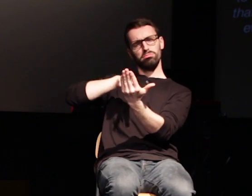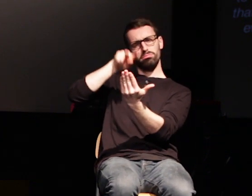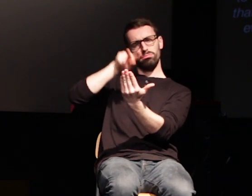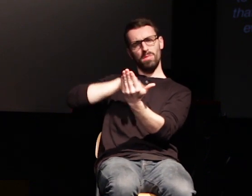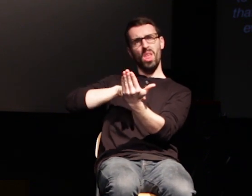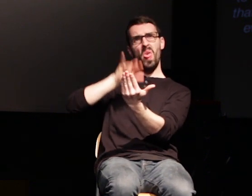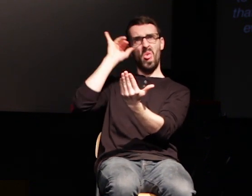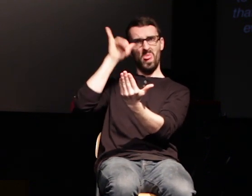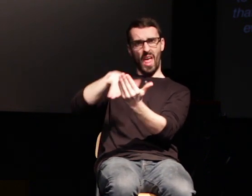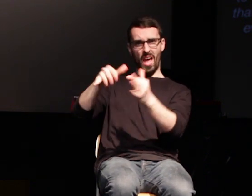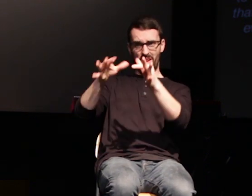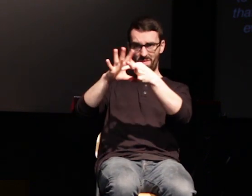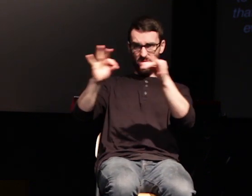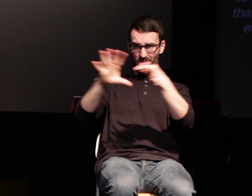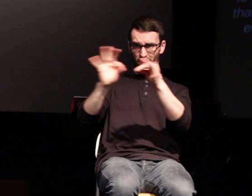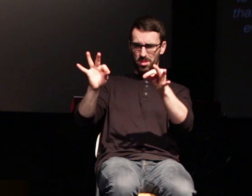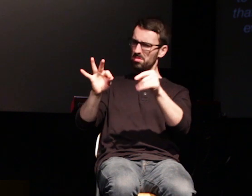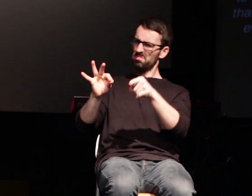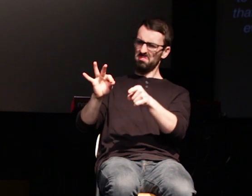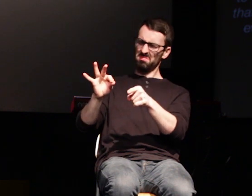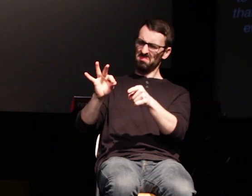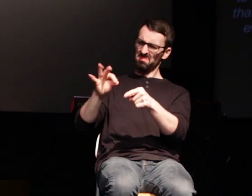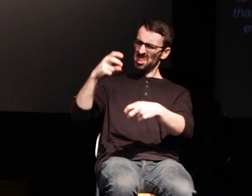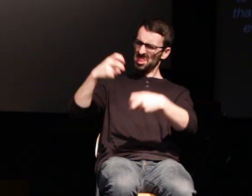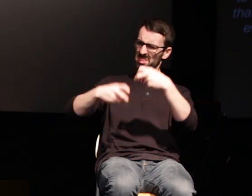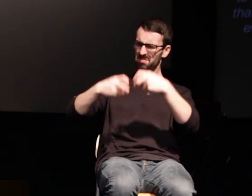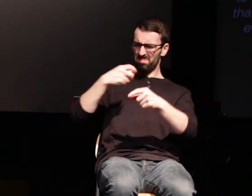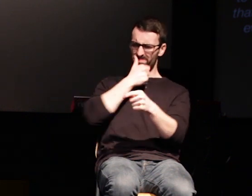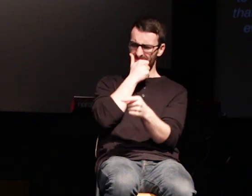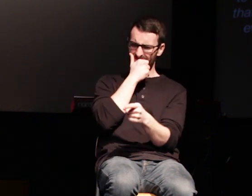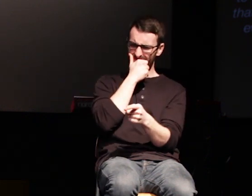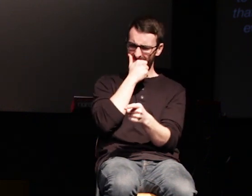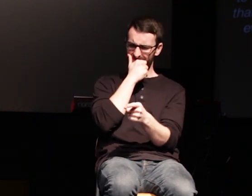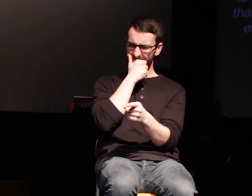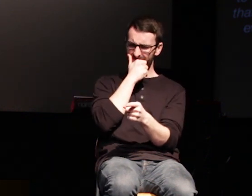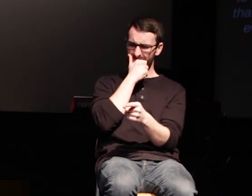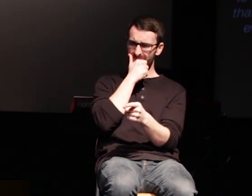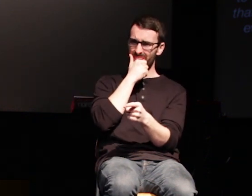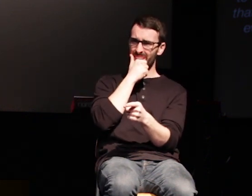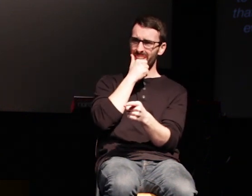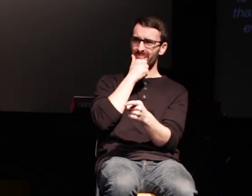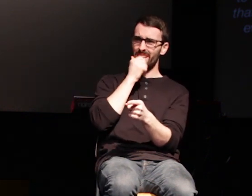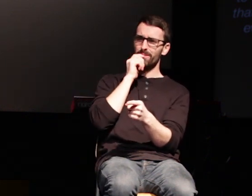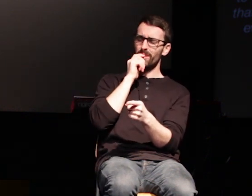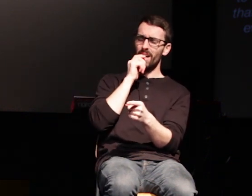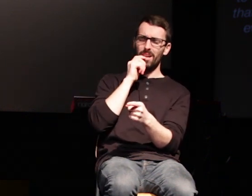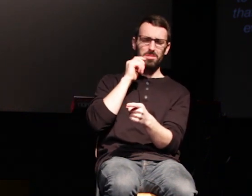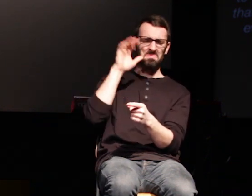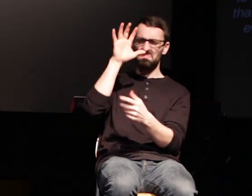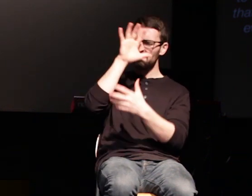caused problems with me. I went, well, isn't the point that people would turn?